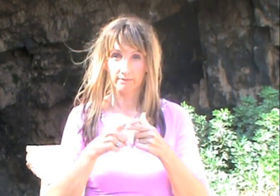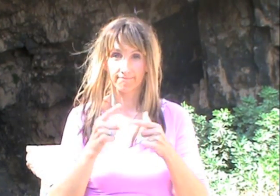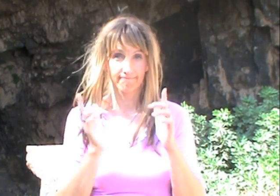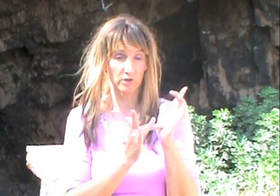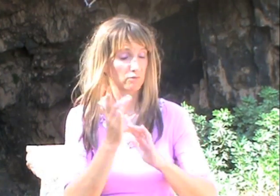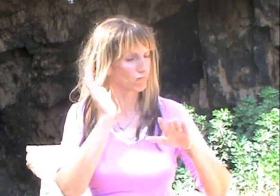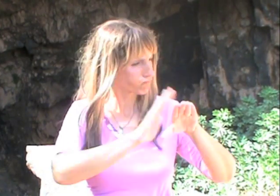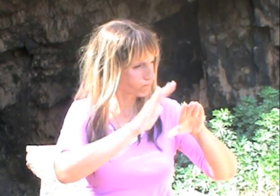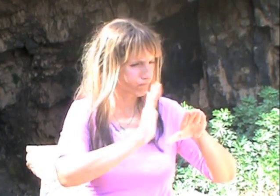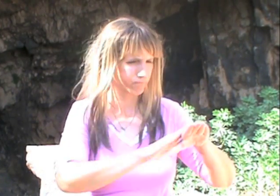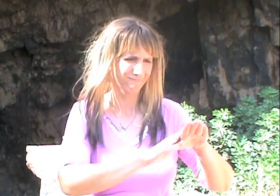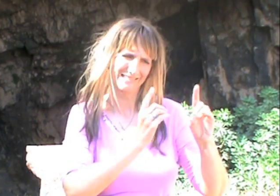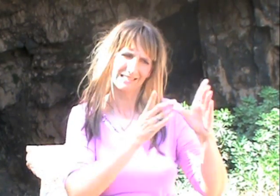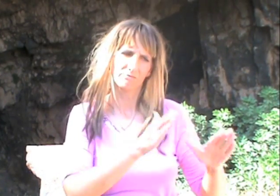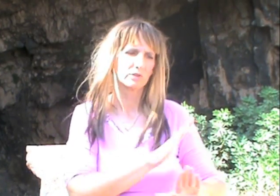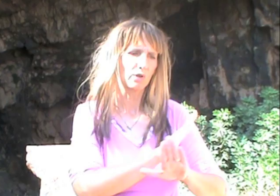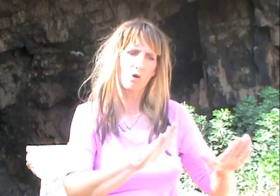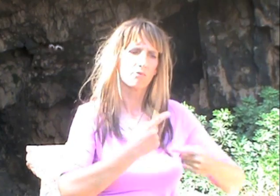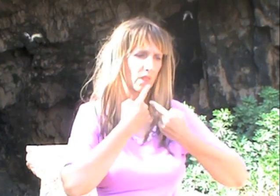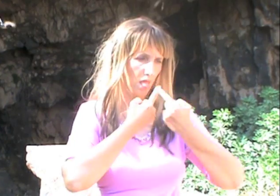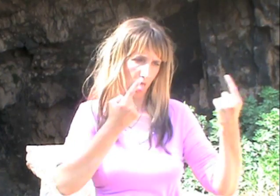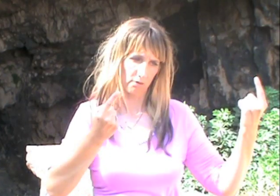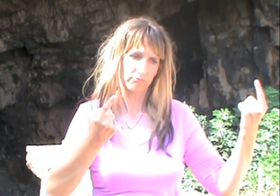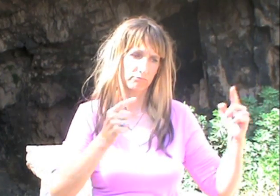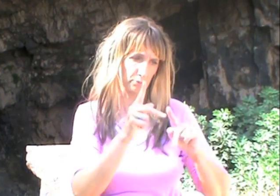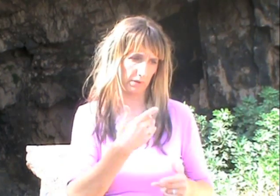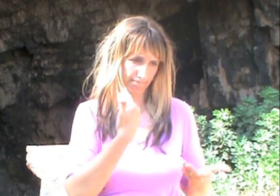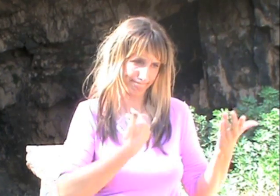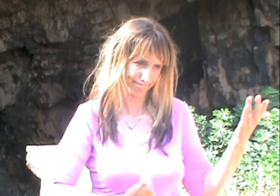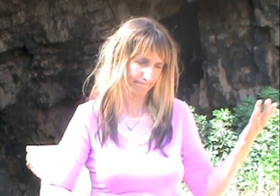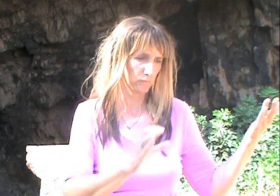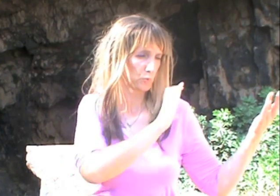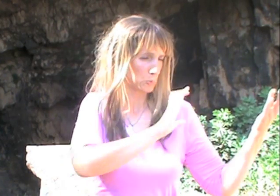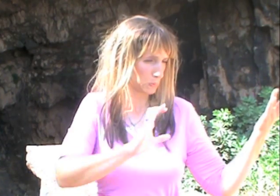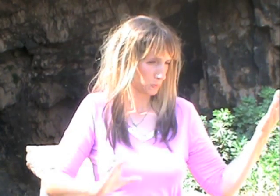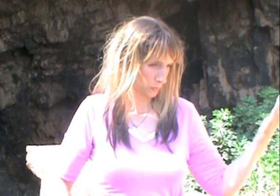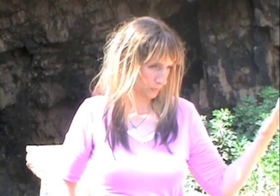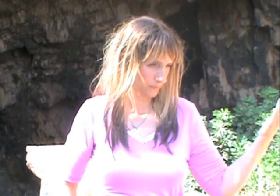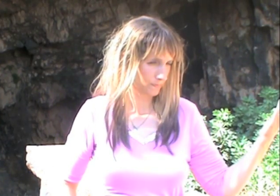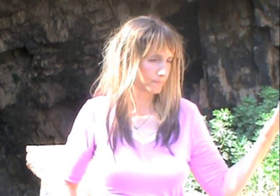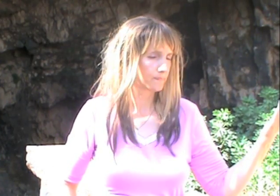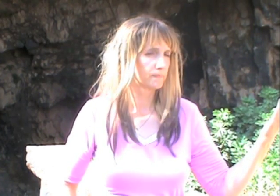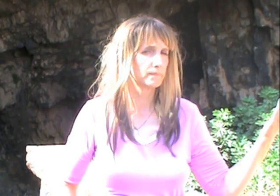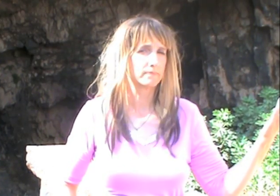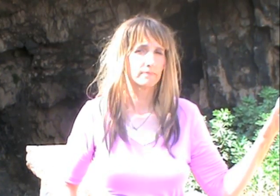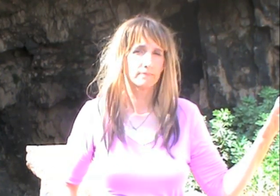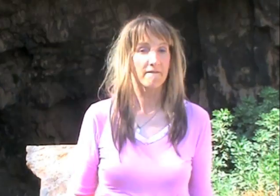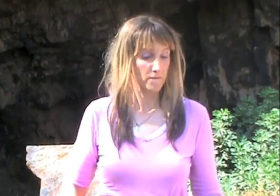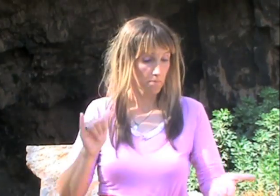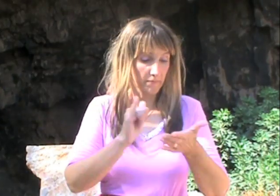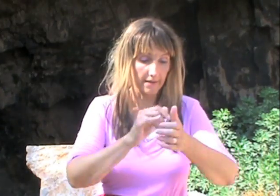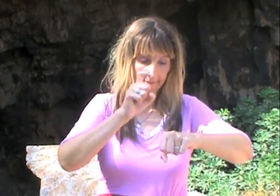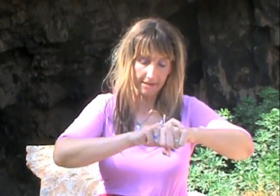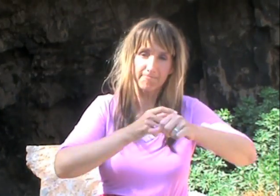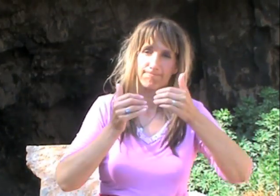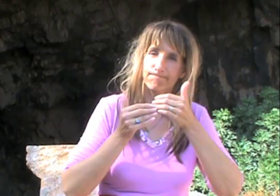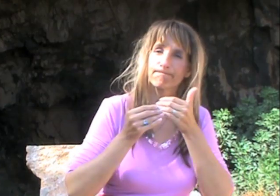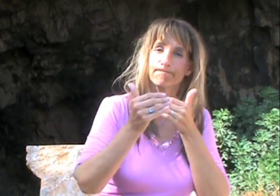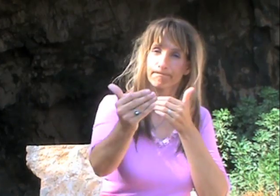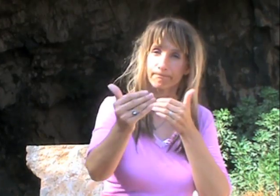Then he ordered his disciples to not tell anyone that he was the Messiah, the Christ. From that